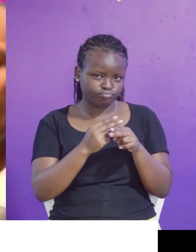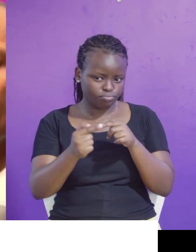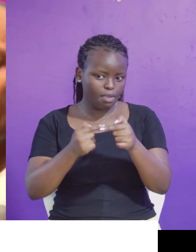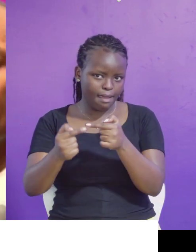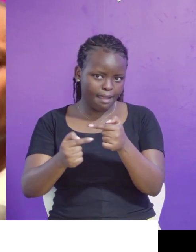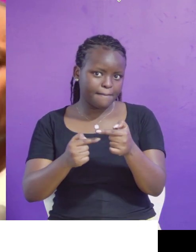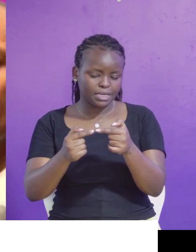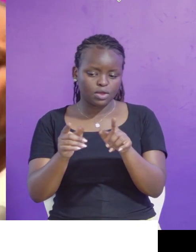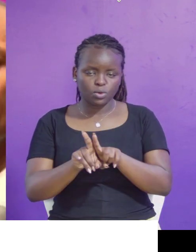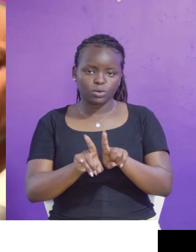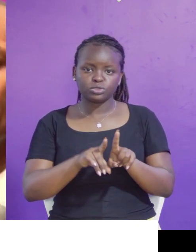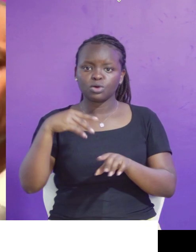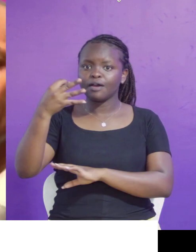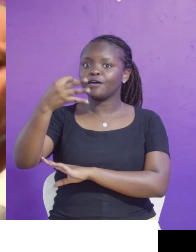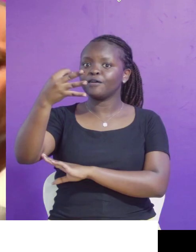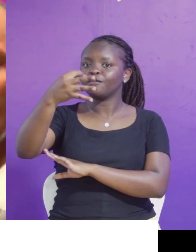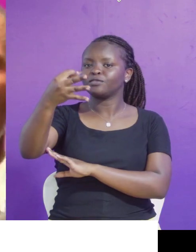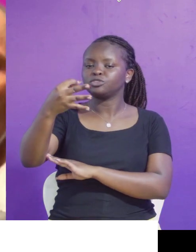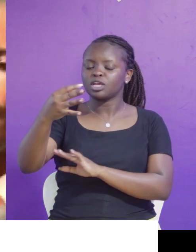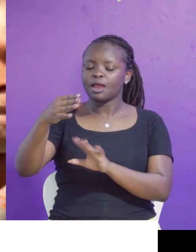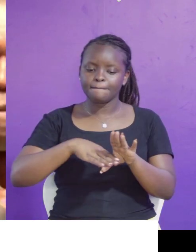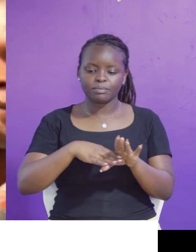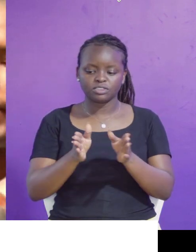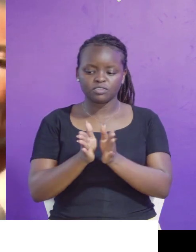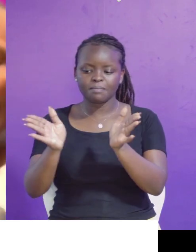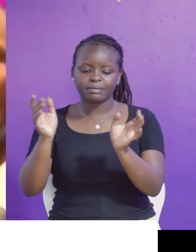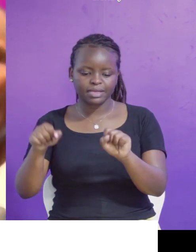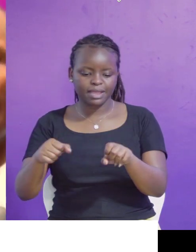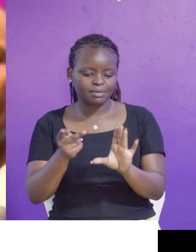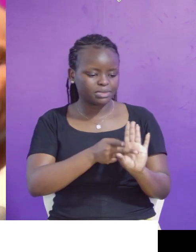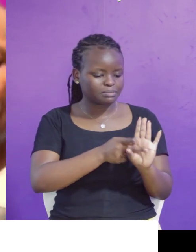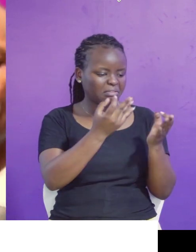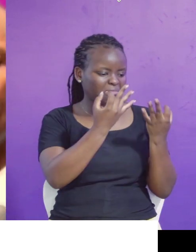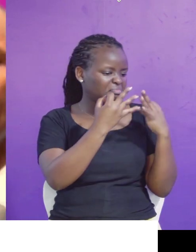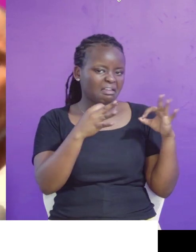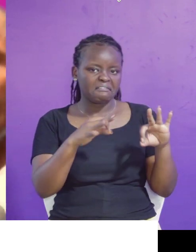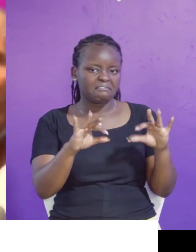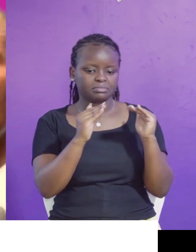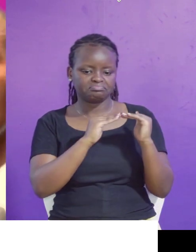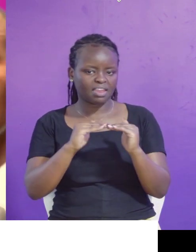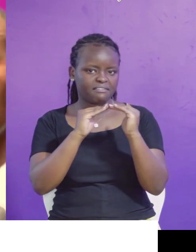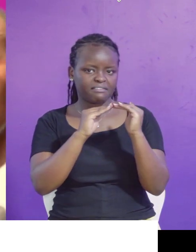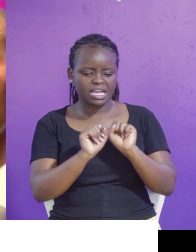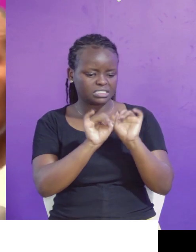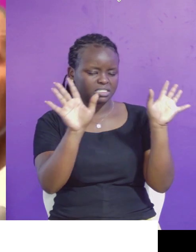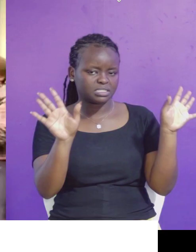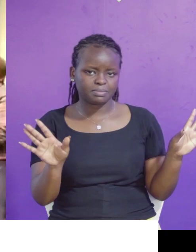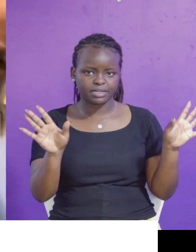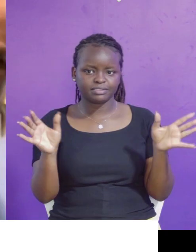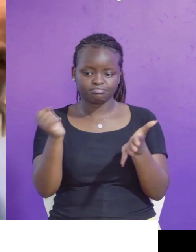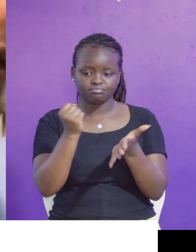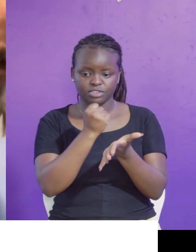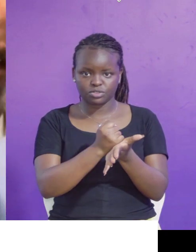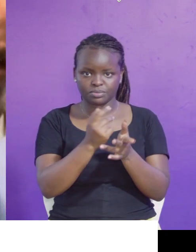future ones, so that the members of the public can participate in a free, fair and transparent recruitment.